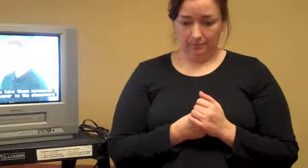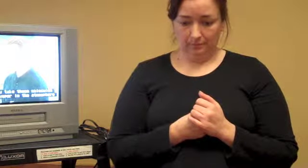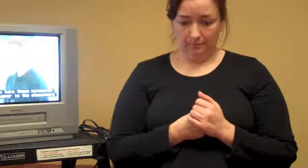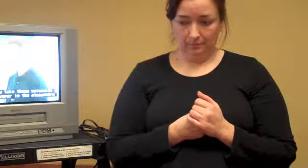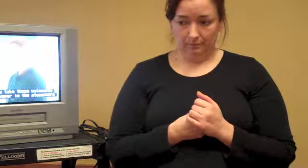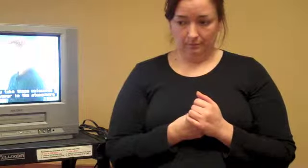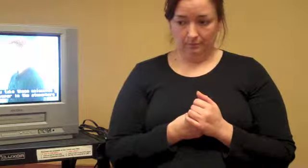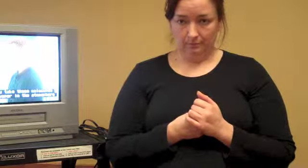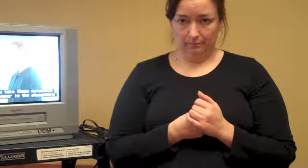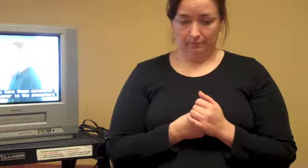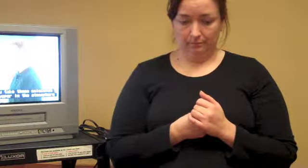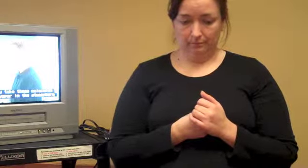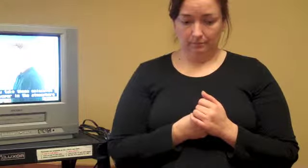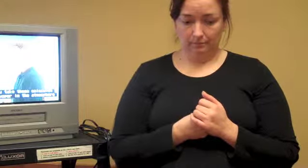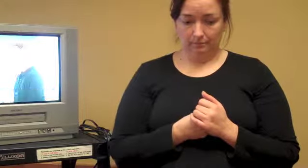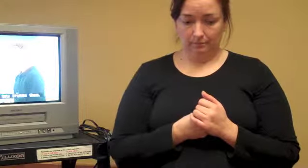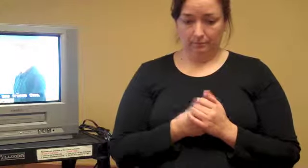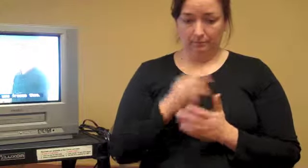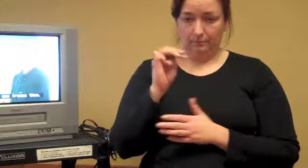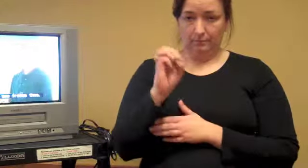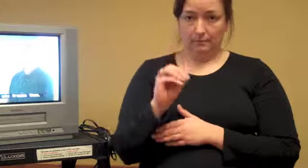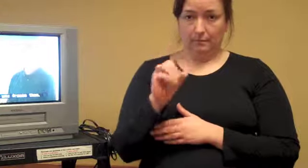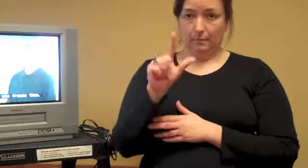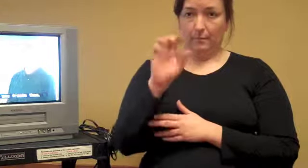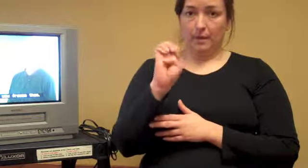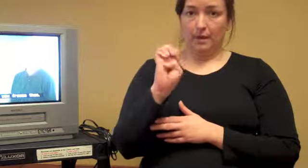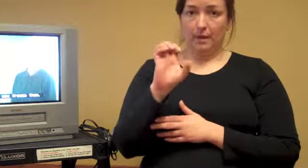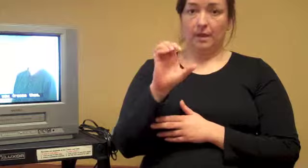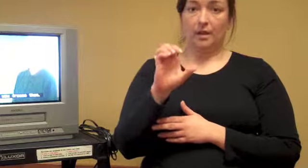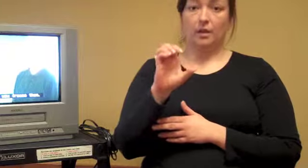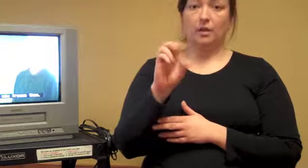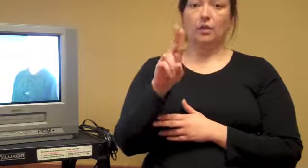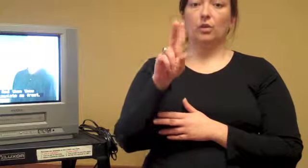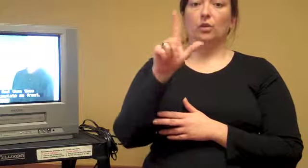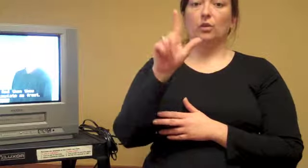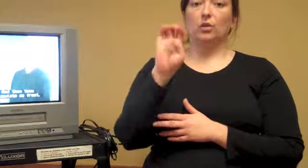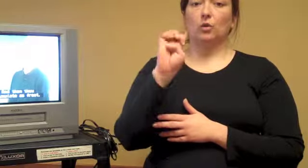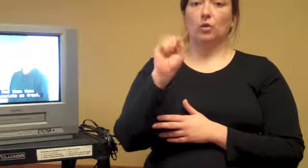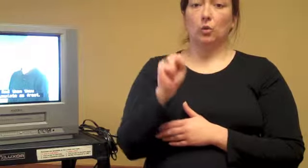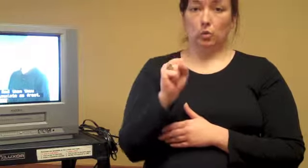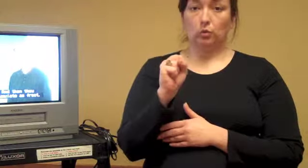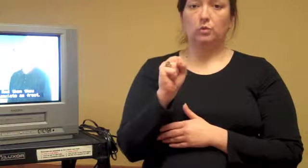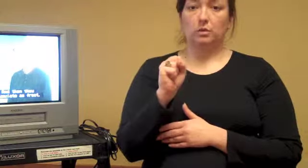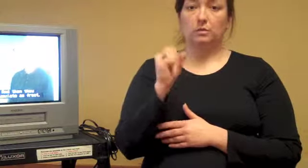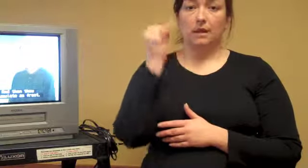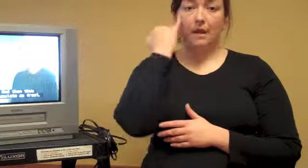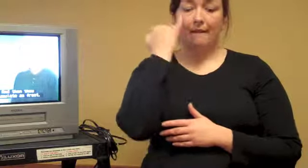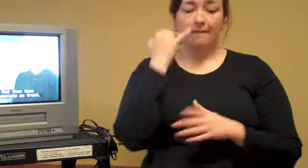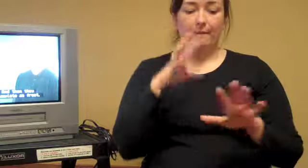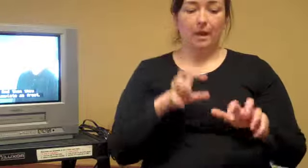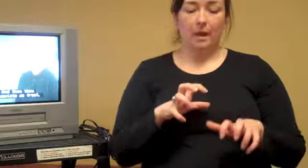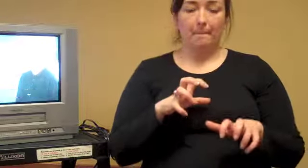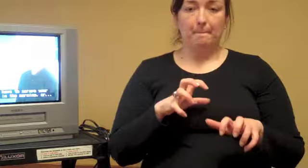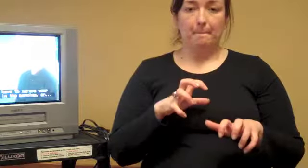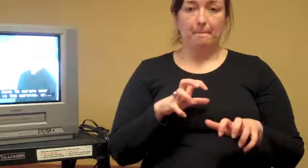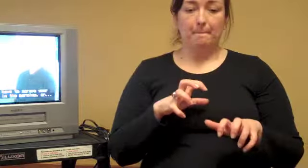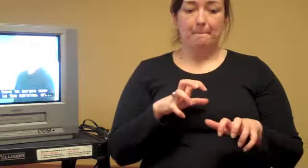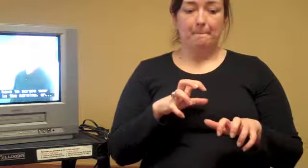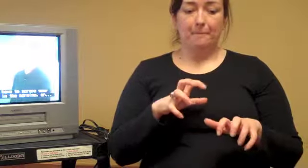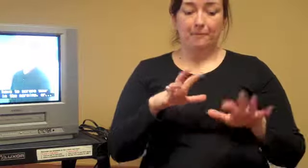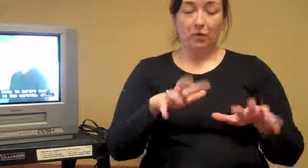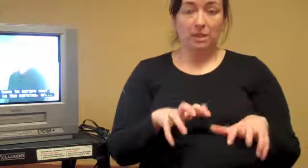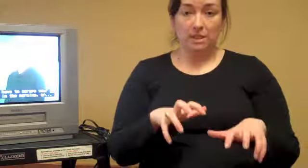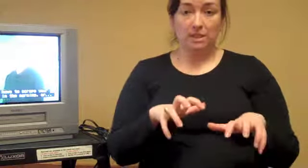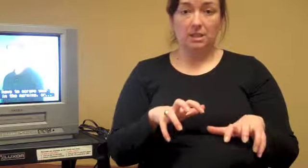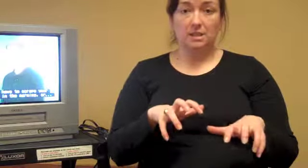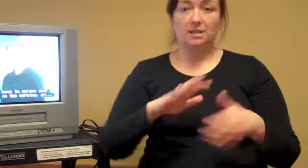molecules of water vapor in the atmosphere and you freeze them. And then they accumulate as frost. So you have